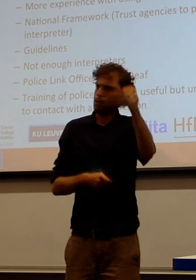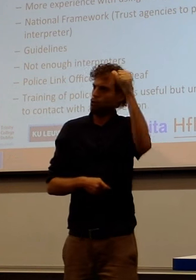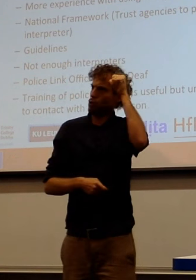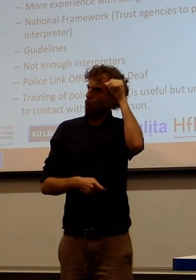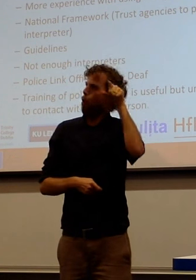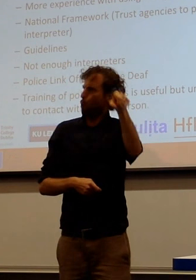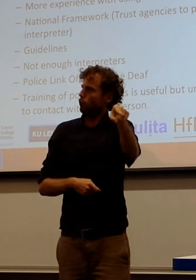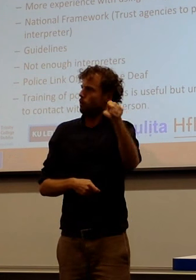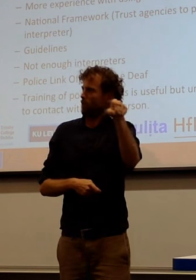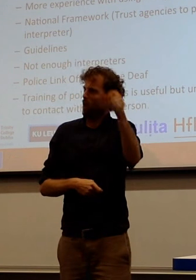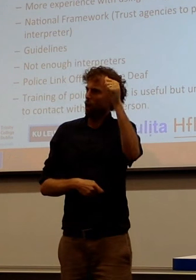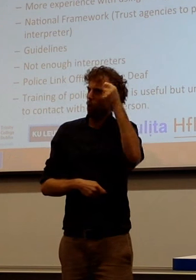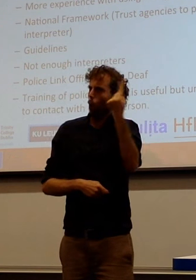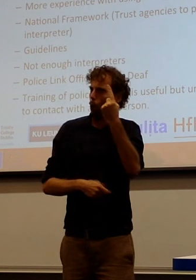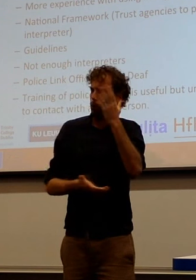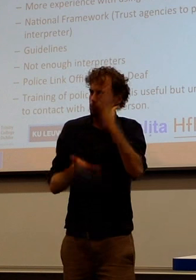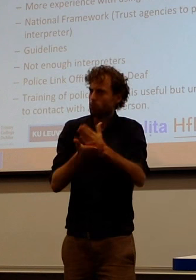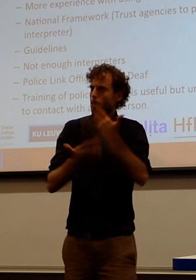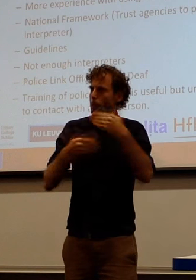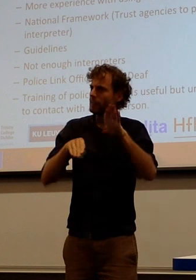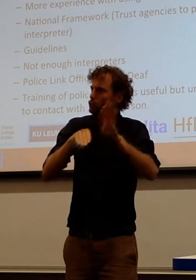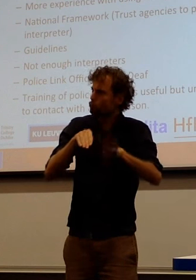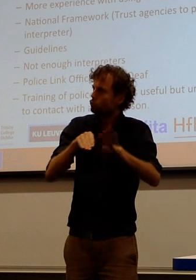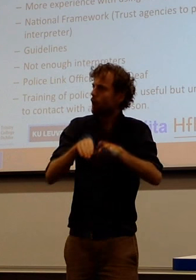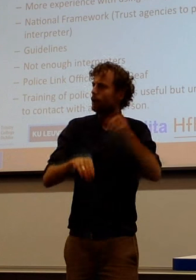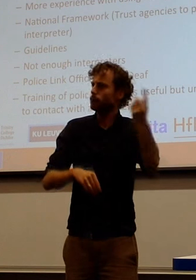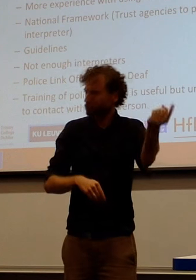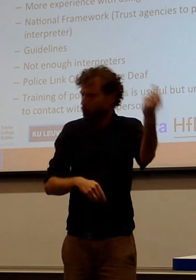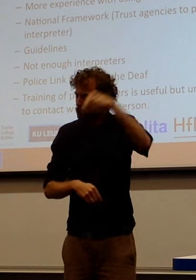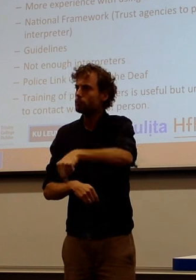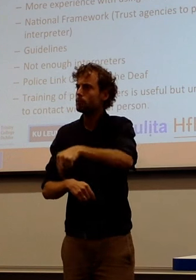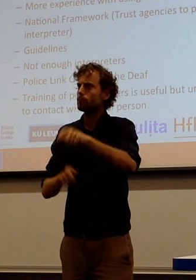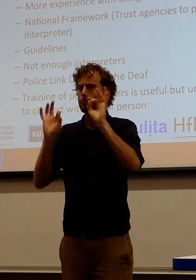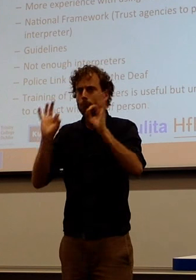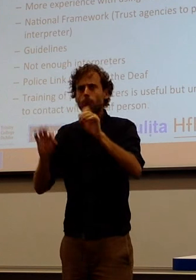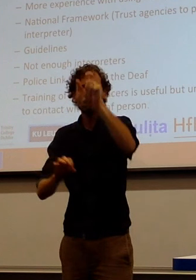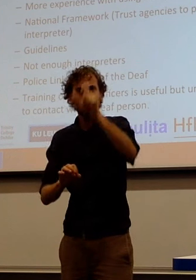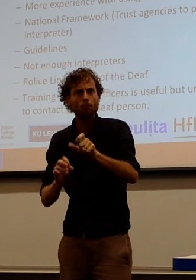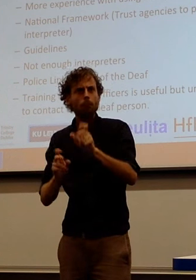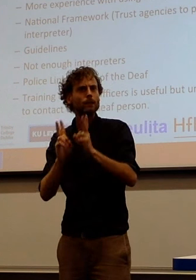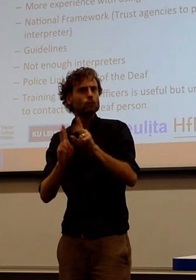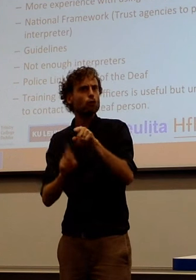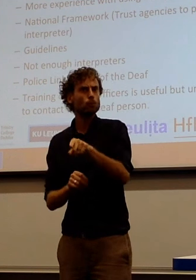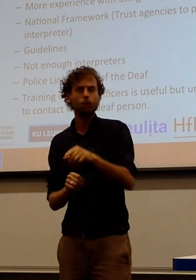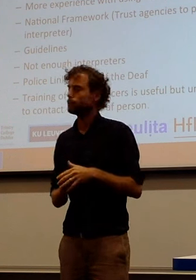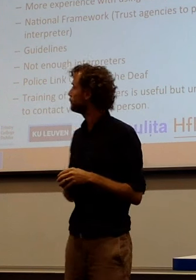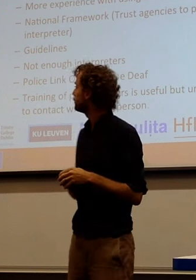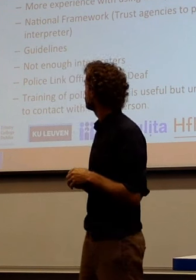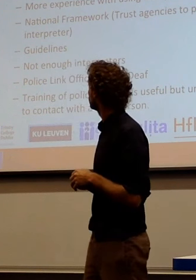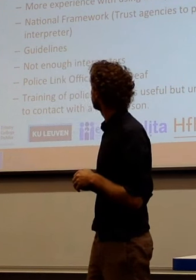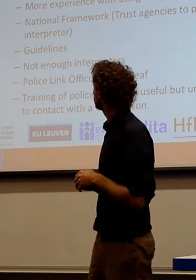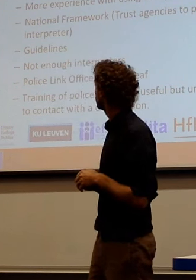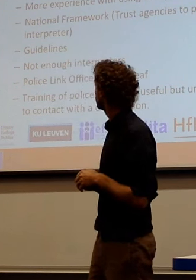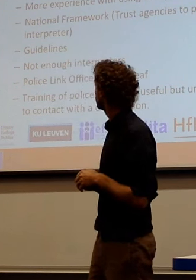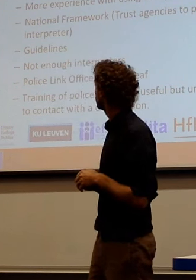the responsibility with the agency, that they would have the knowledge and the experience to provide a trained interpreter. So they